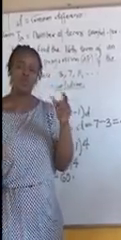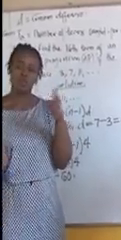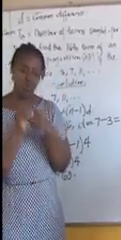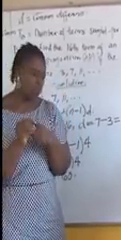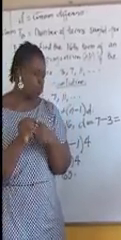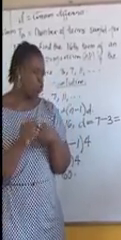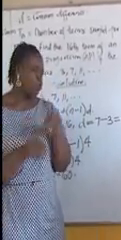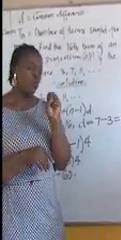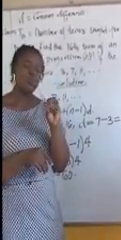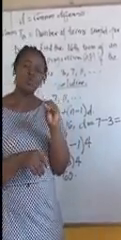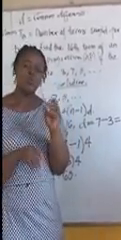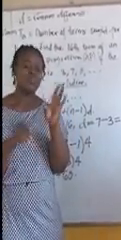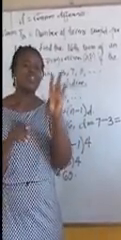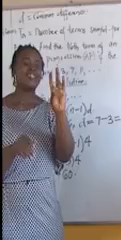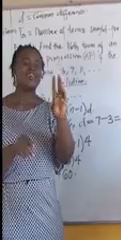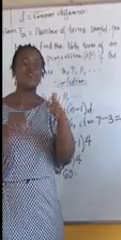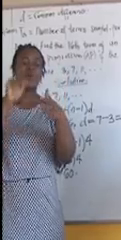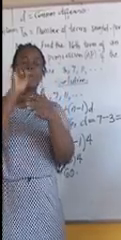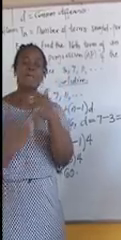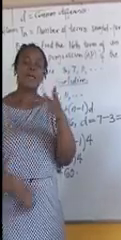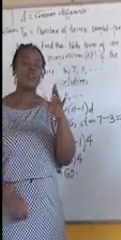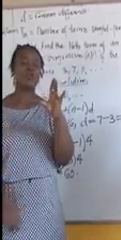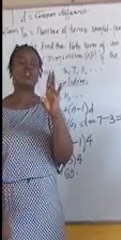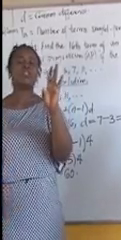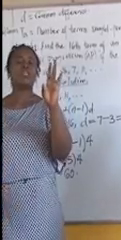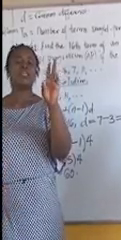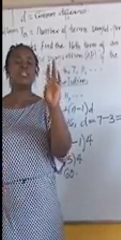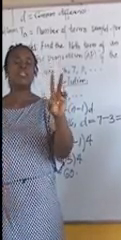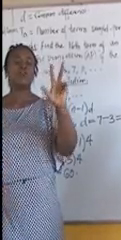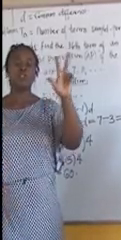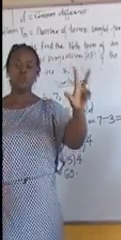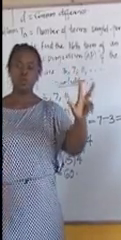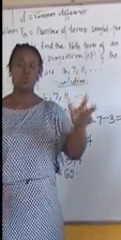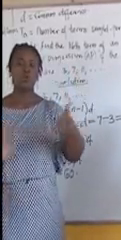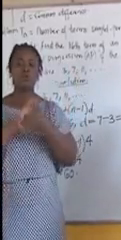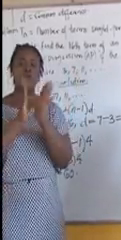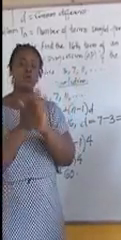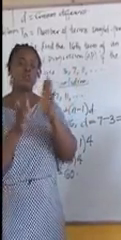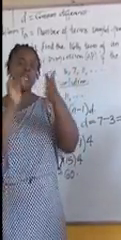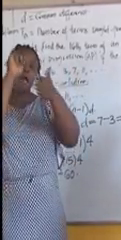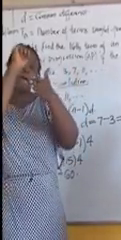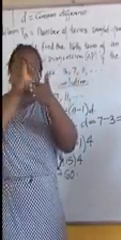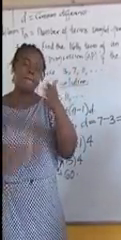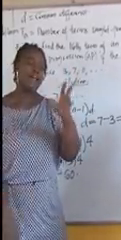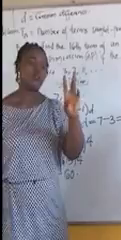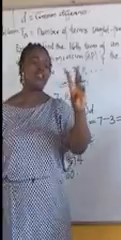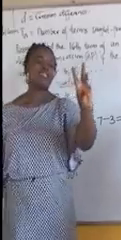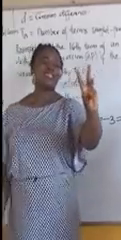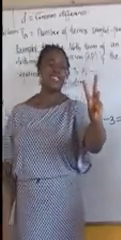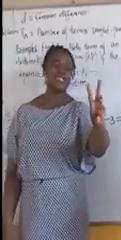So 7 minus 72 will give us minus 65. And that gives us our final